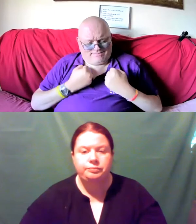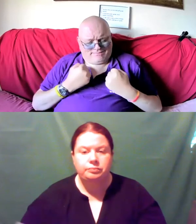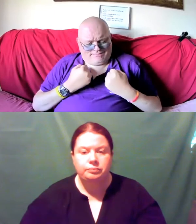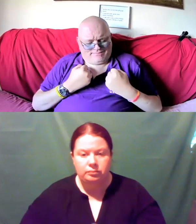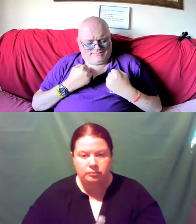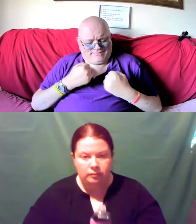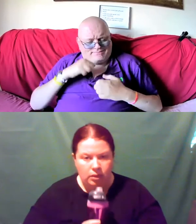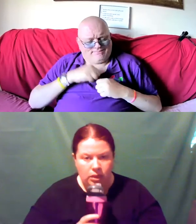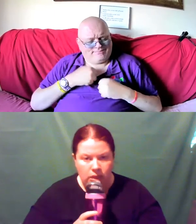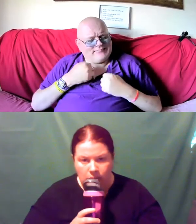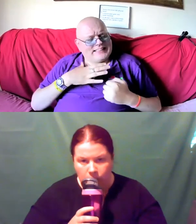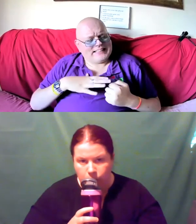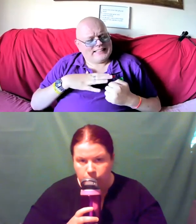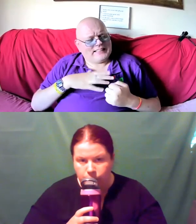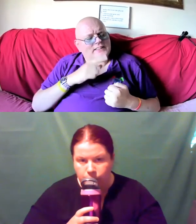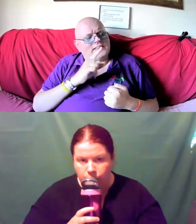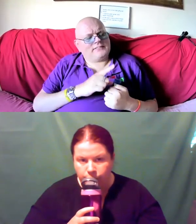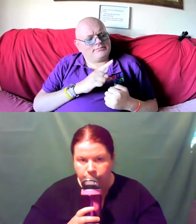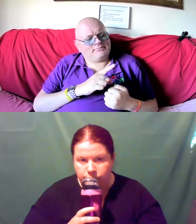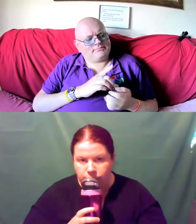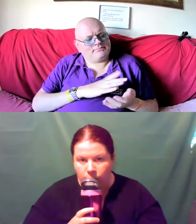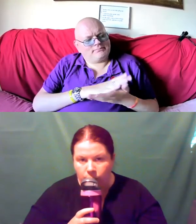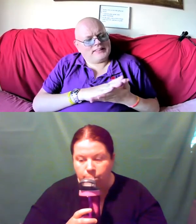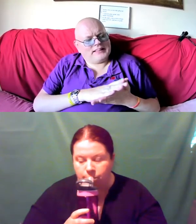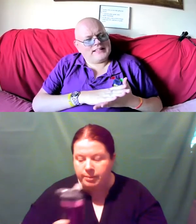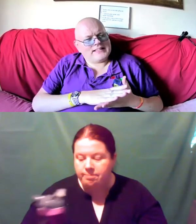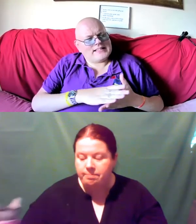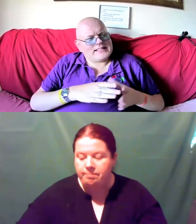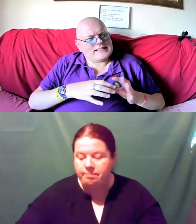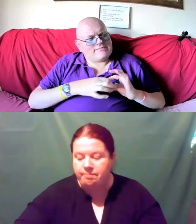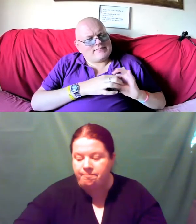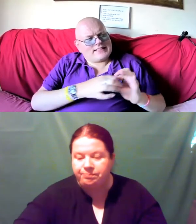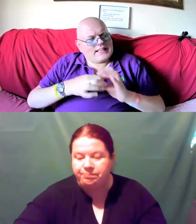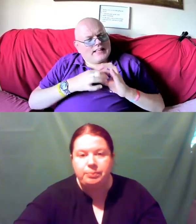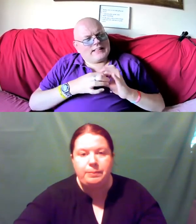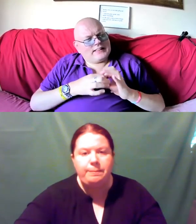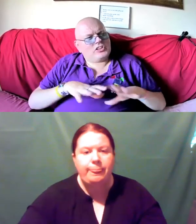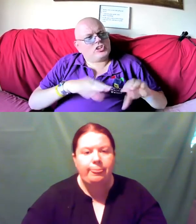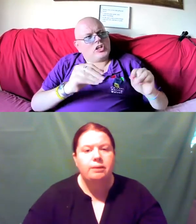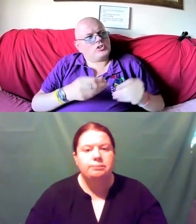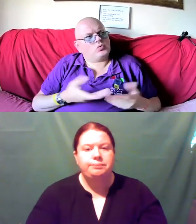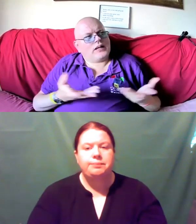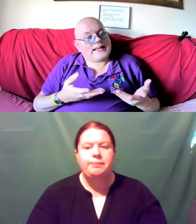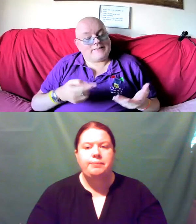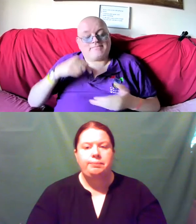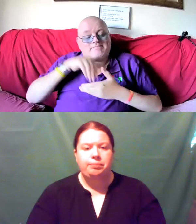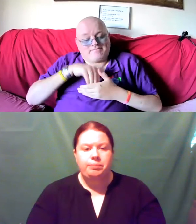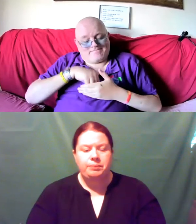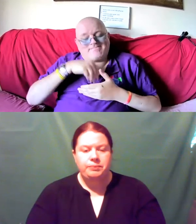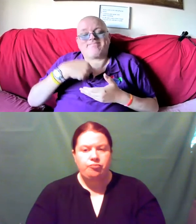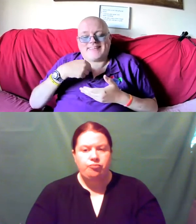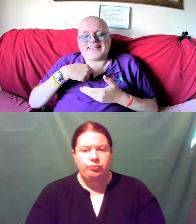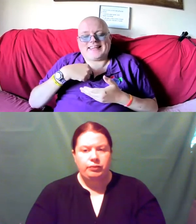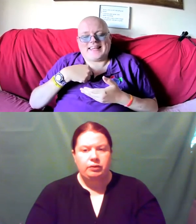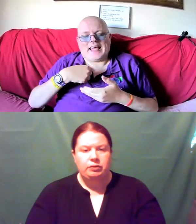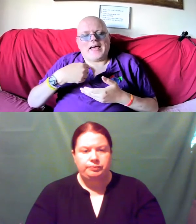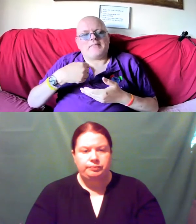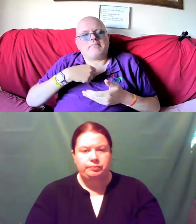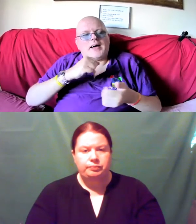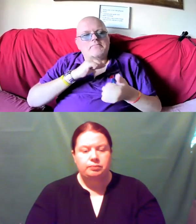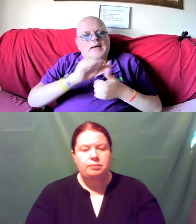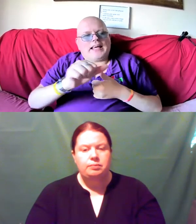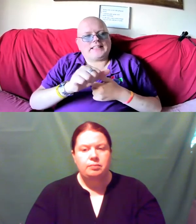piece of learning that I took away from that is that reconciliation starts with me. Okay. You know, that I need to do my best to make